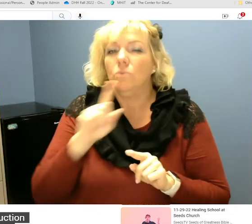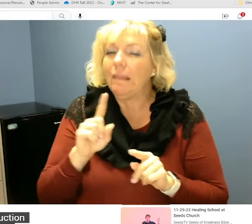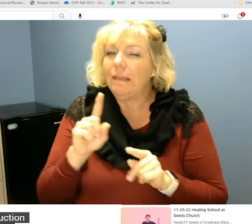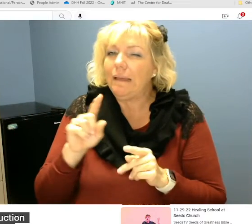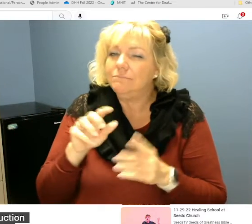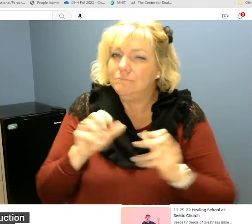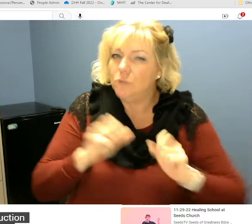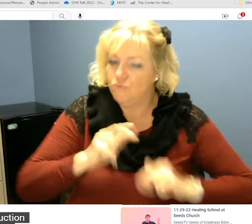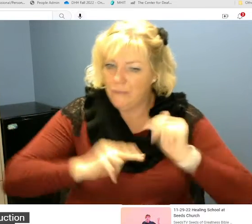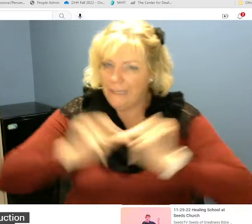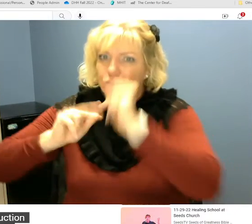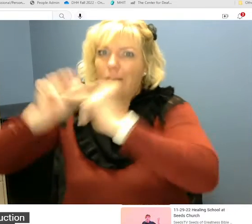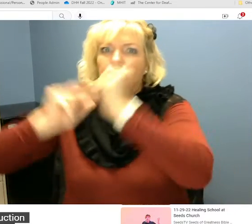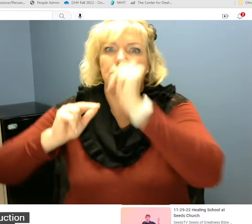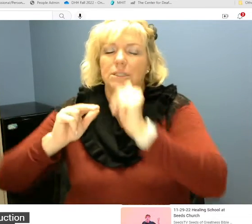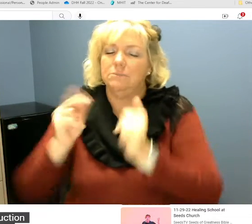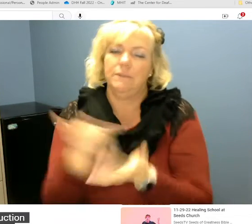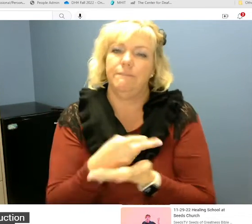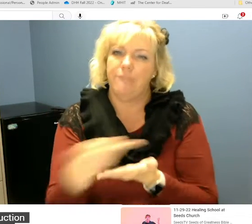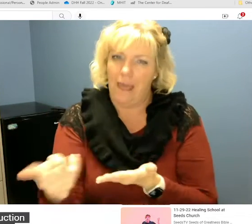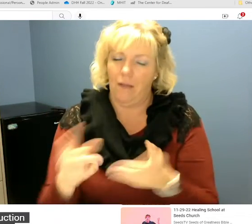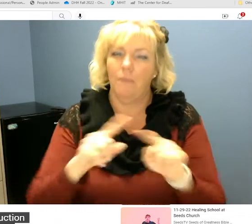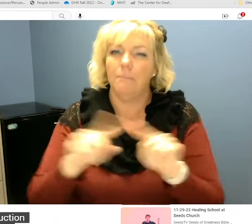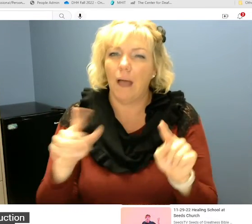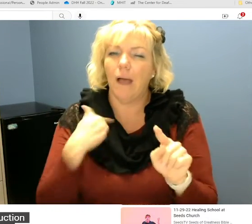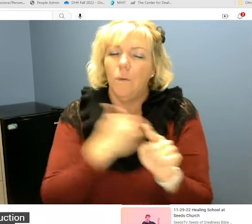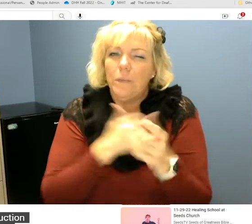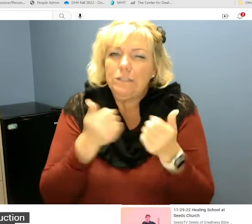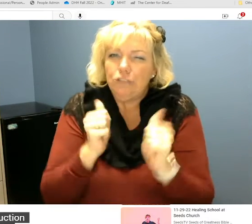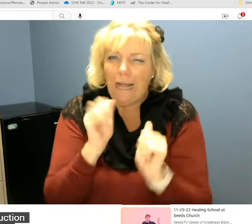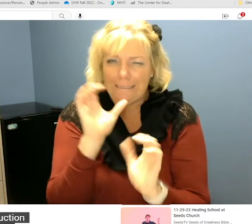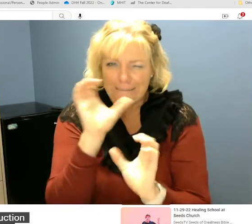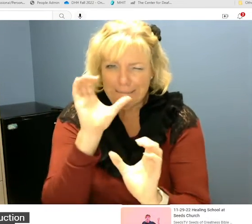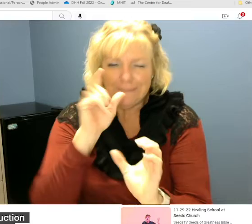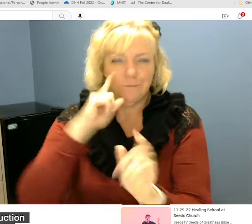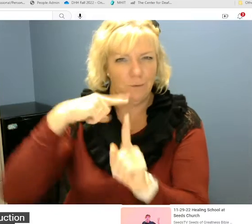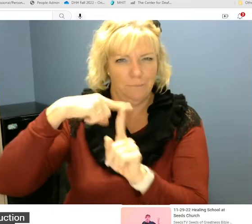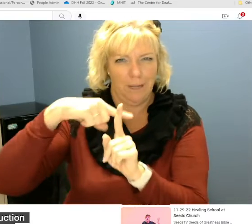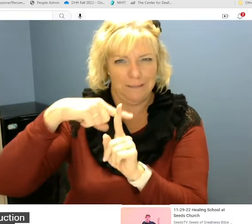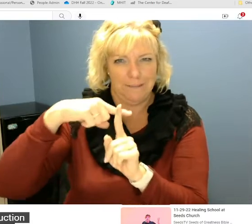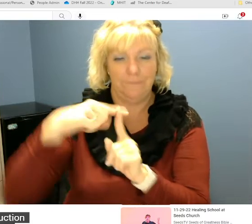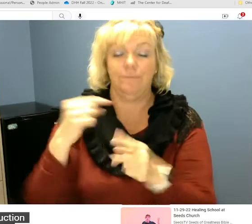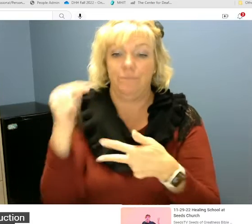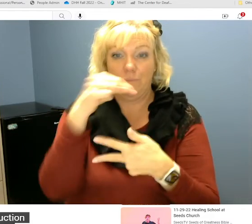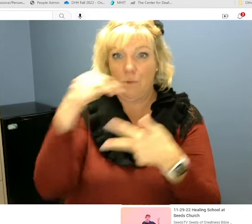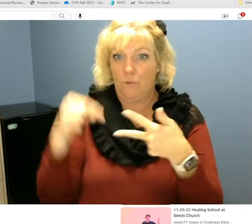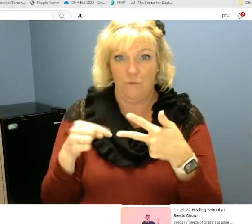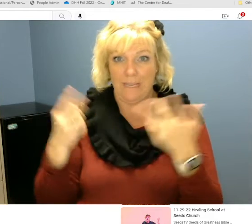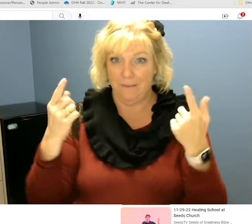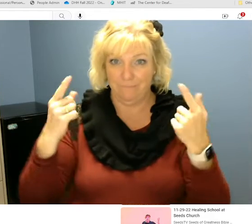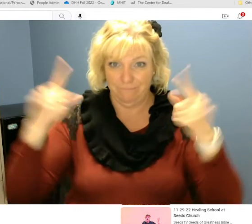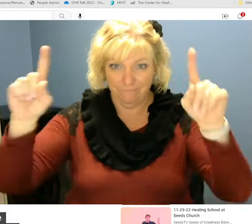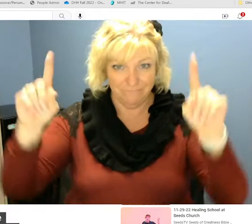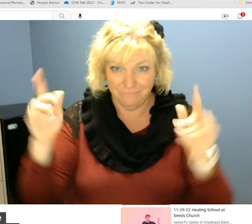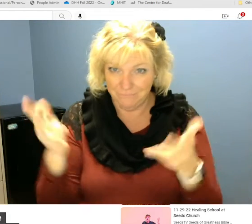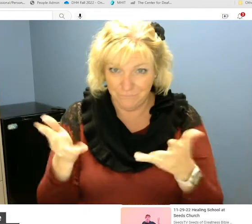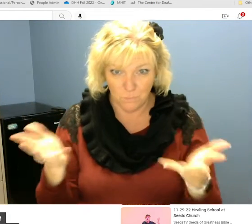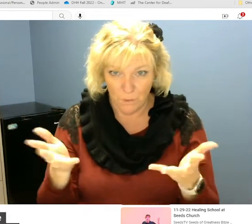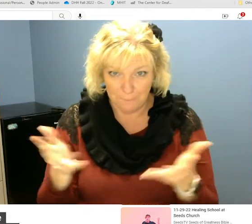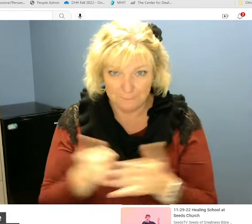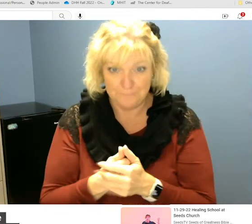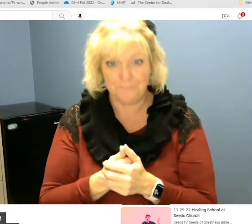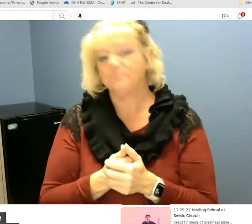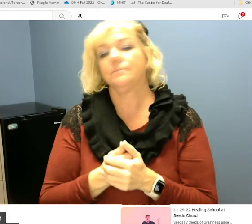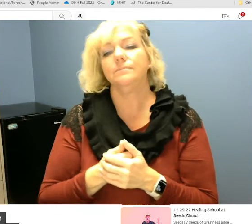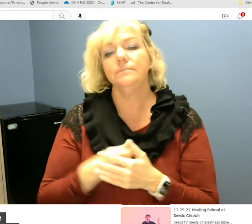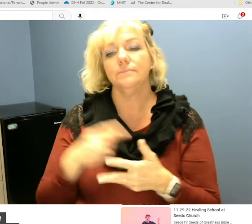But three successes from this Reconstruction era that we're going to be able to connect to civil rights